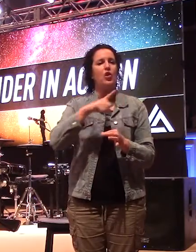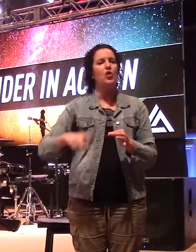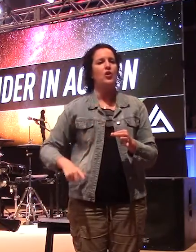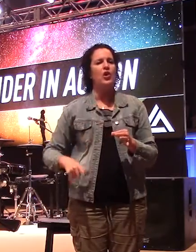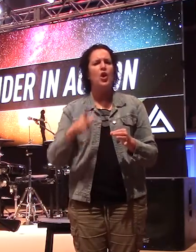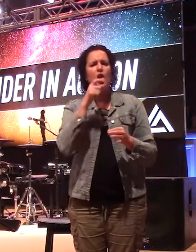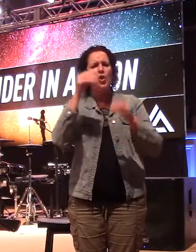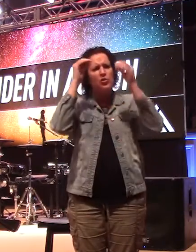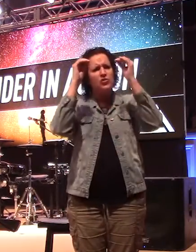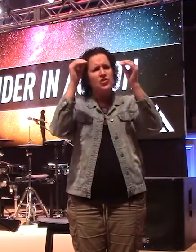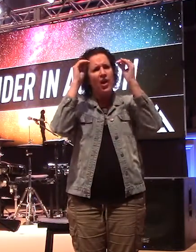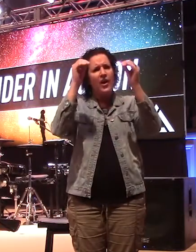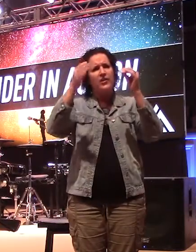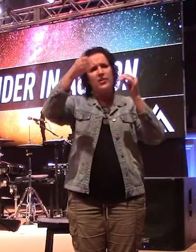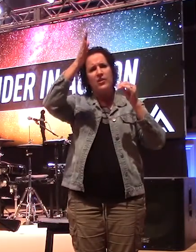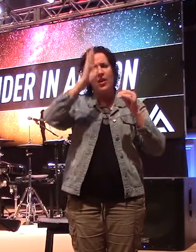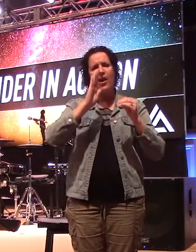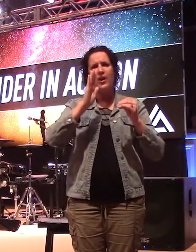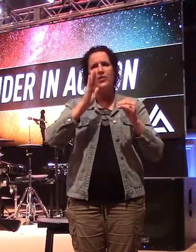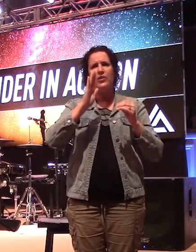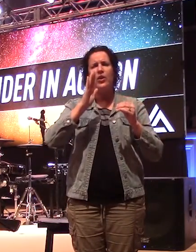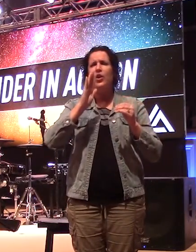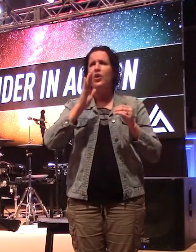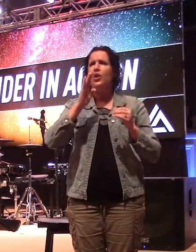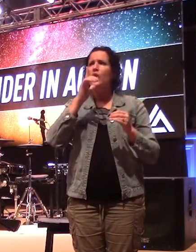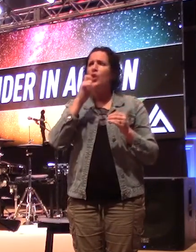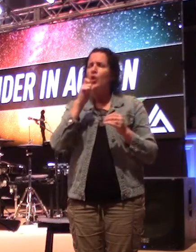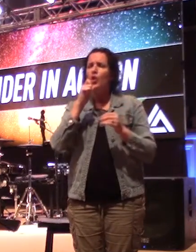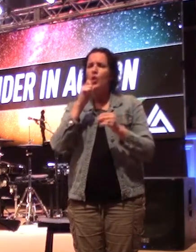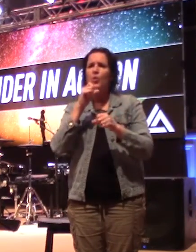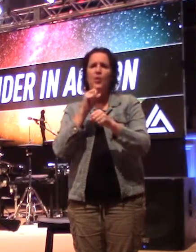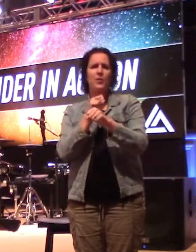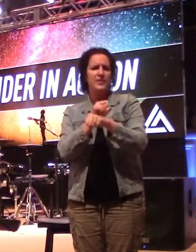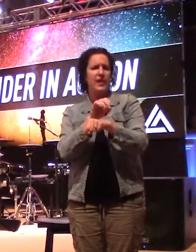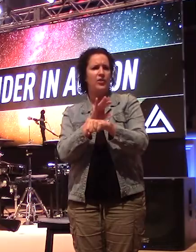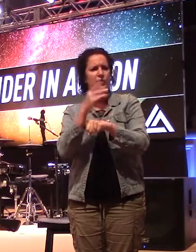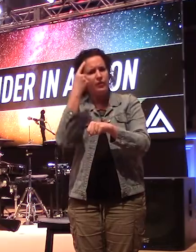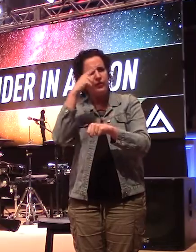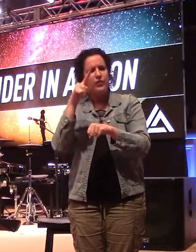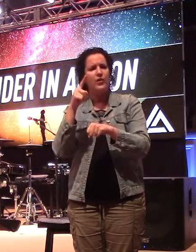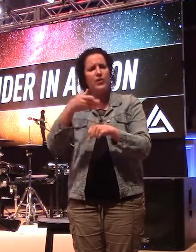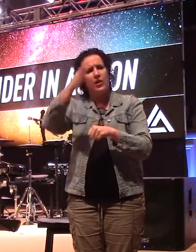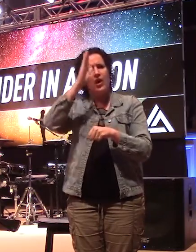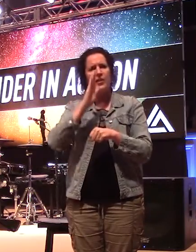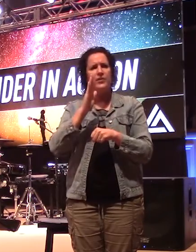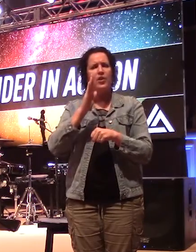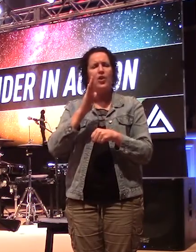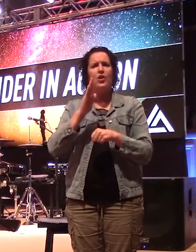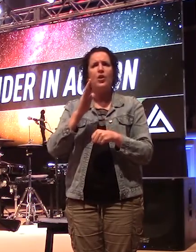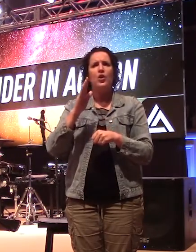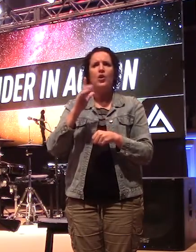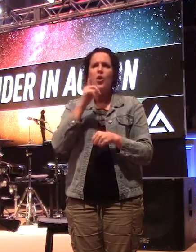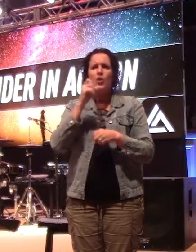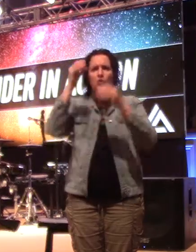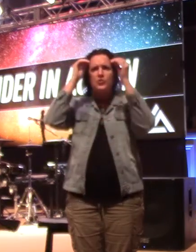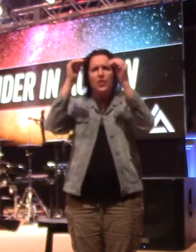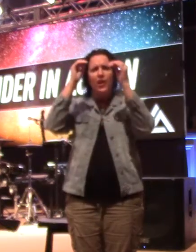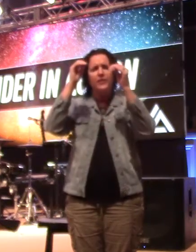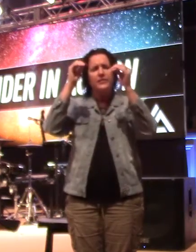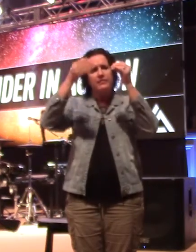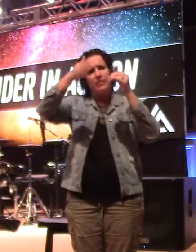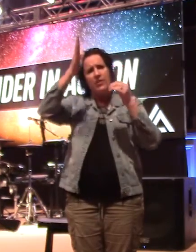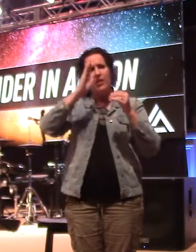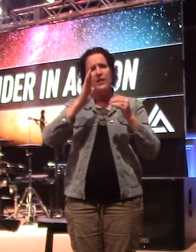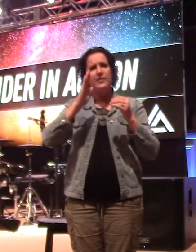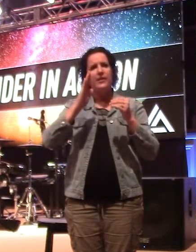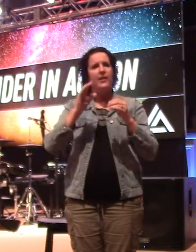God? Who directed God? Who did he seek counsel from? Who informed God? Has it ever occurred to you that nothing has ever occurred to God?